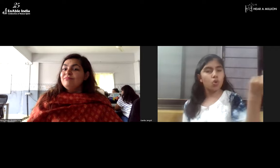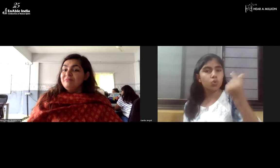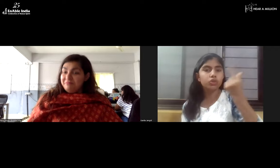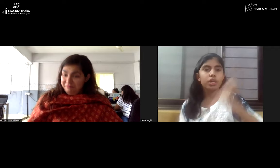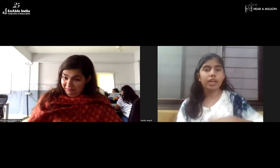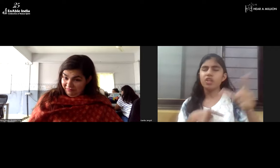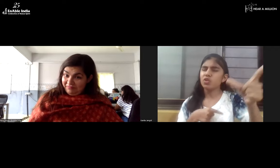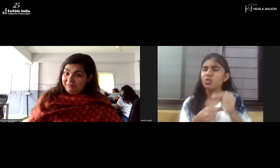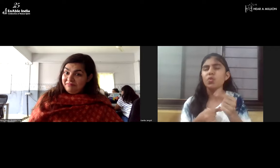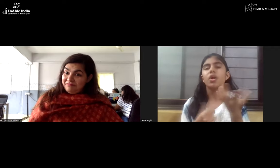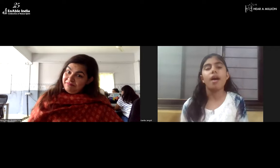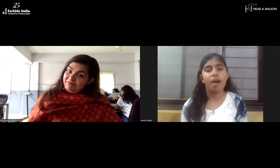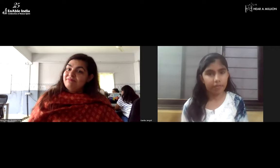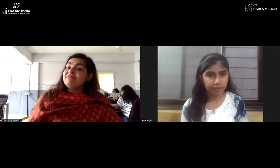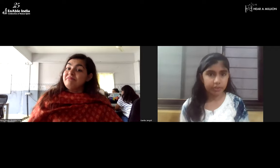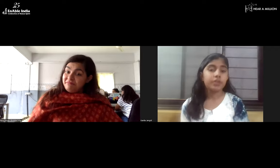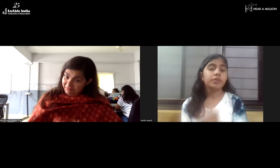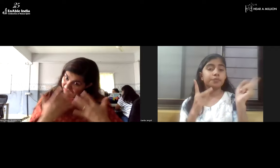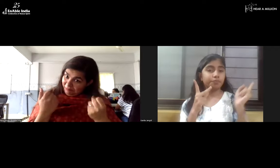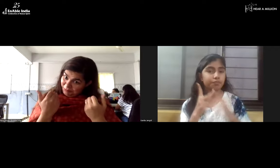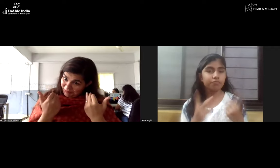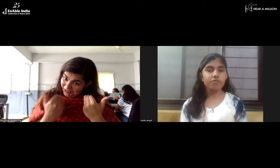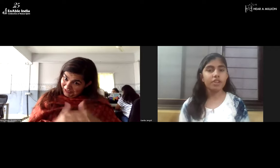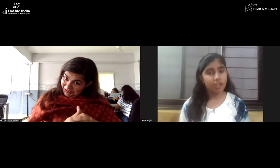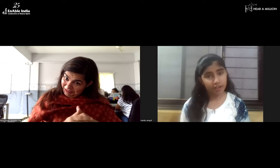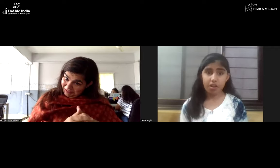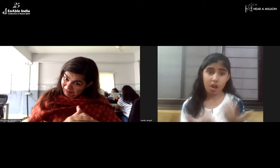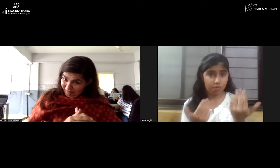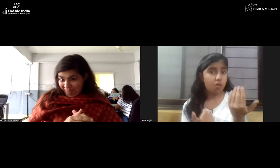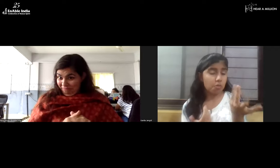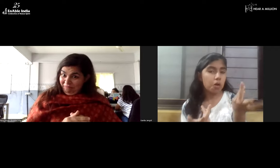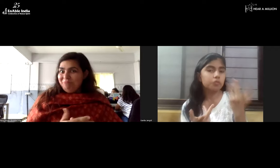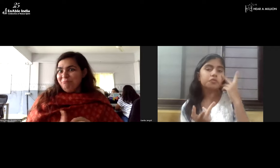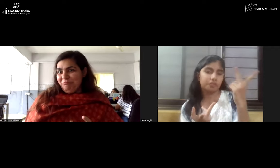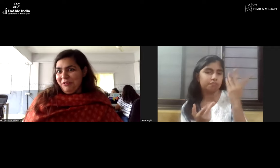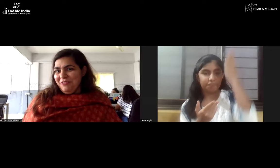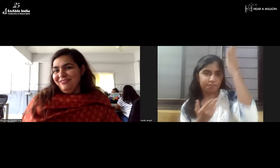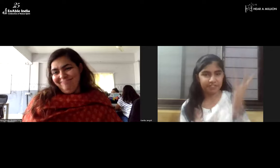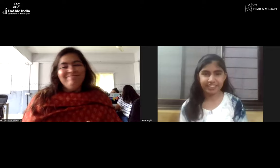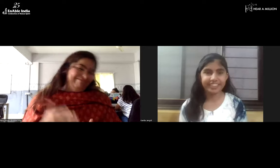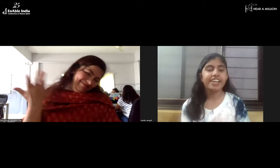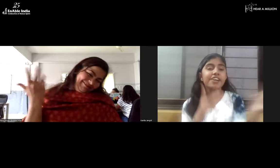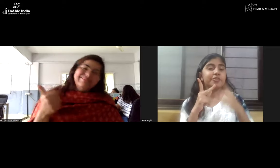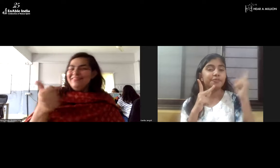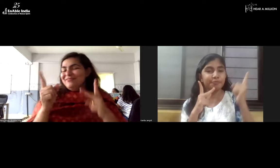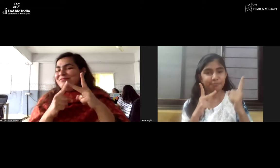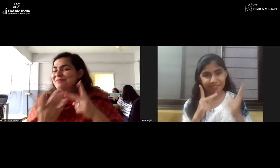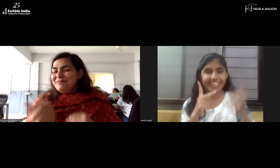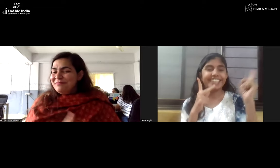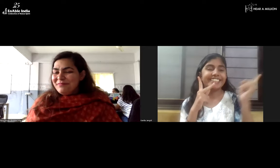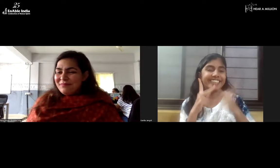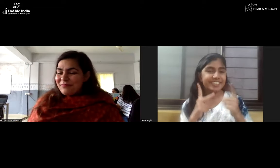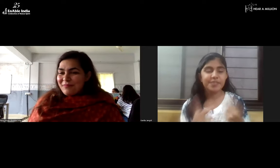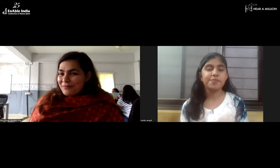parents, what about access? What kind of access? So, the power that the children that they